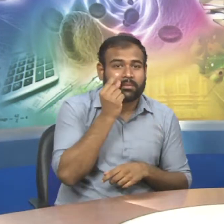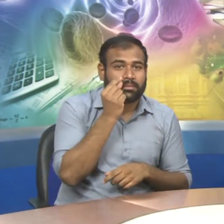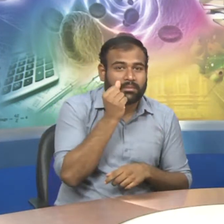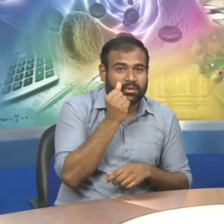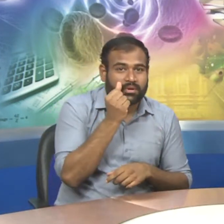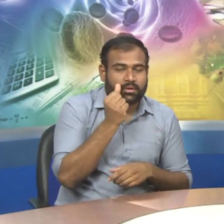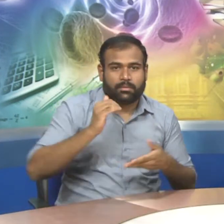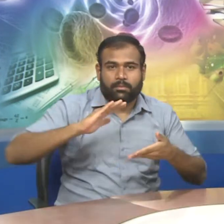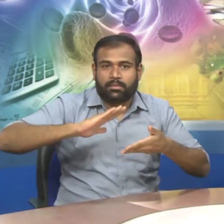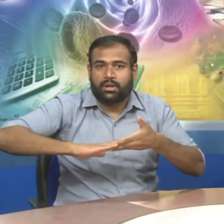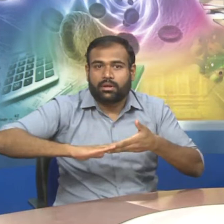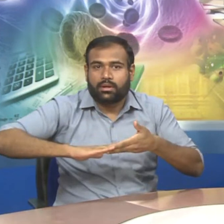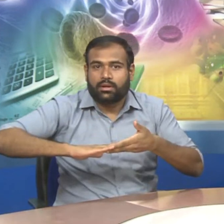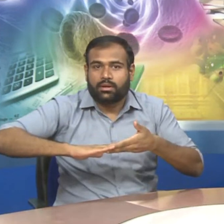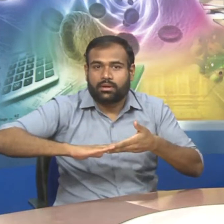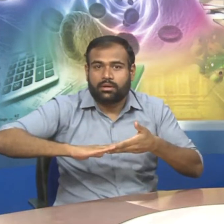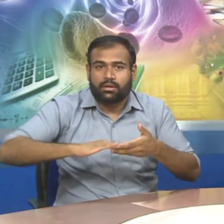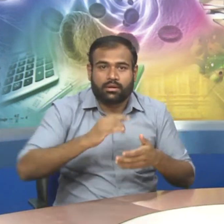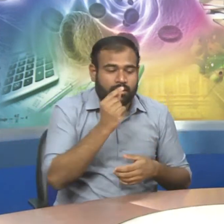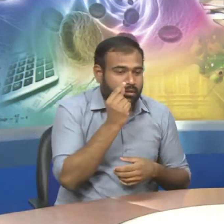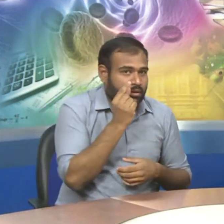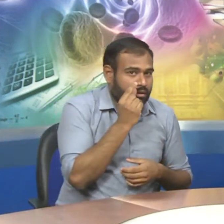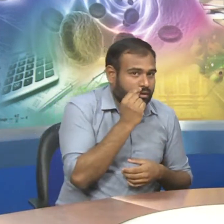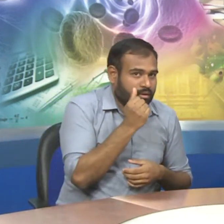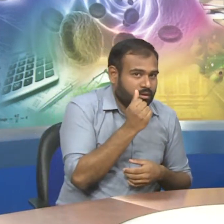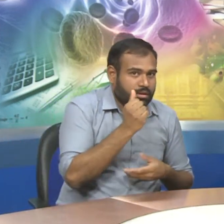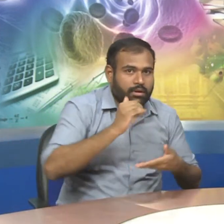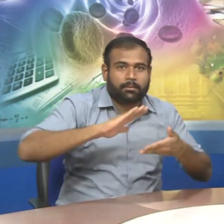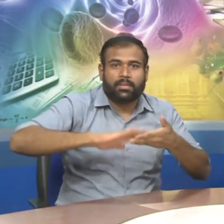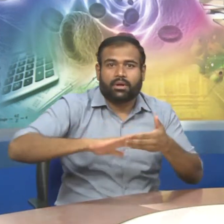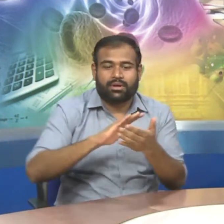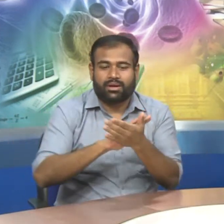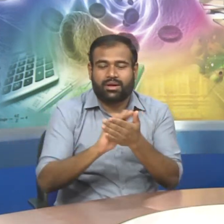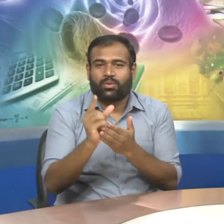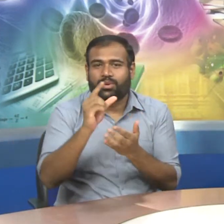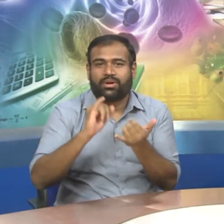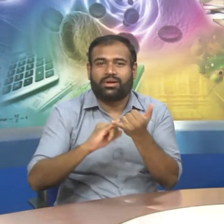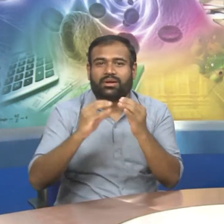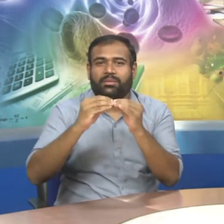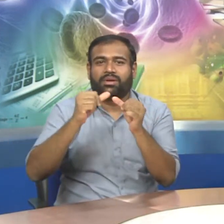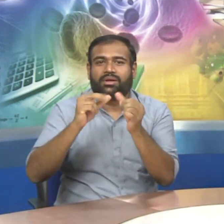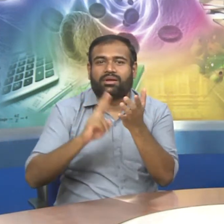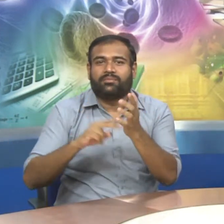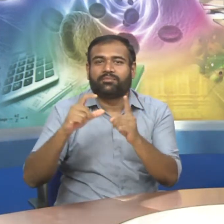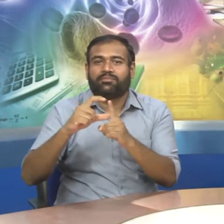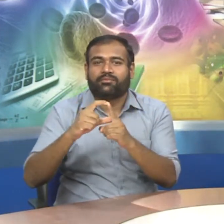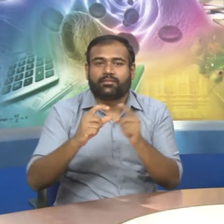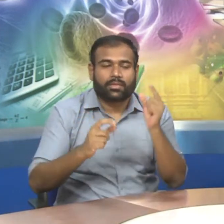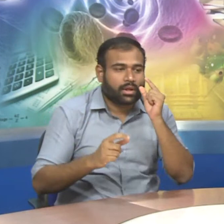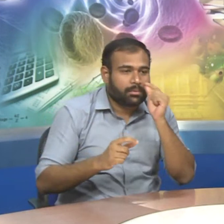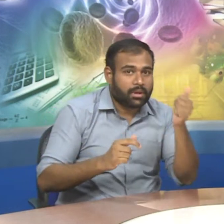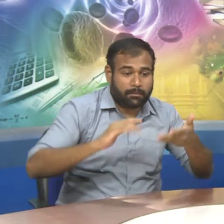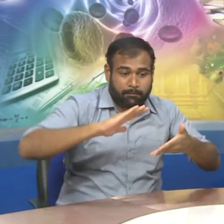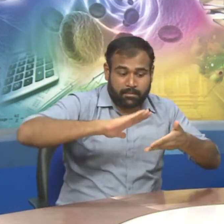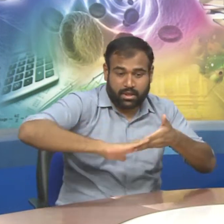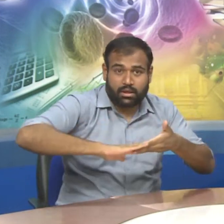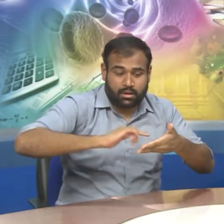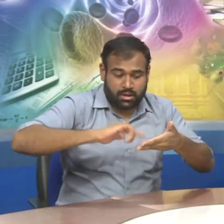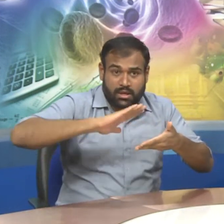Similarly, you can see this new word. If you want to talk about husband, then male plus marry. So male sign you know,